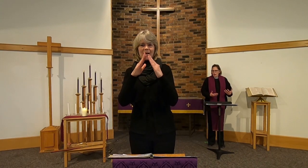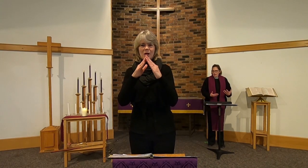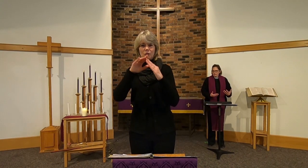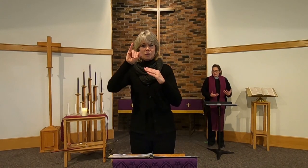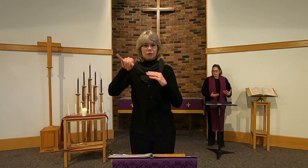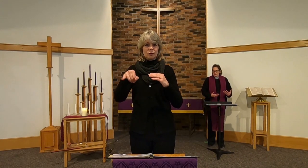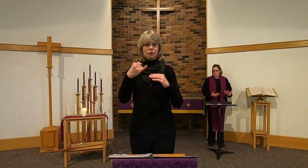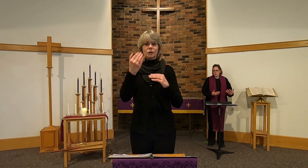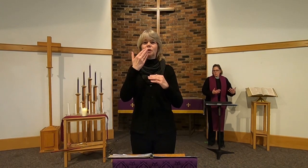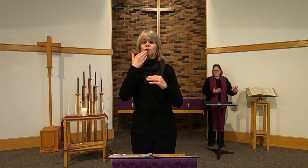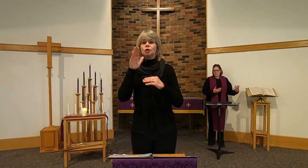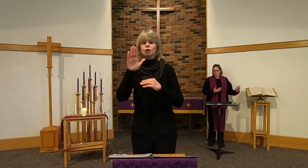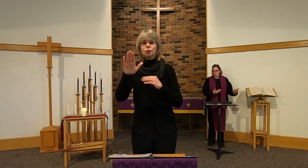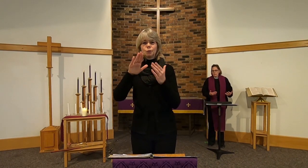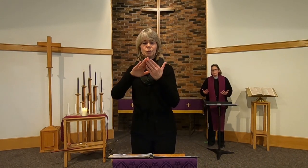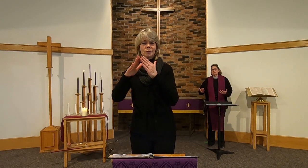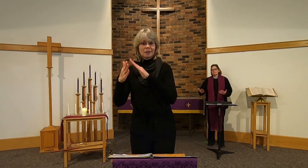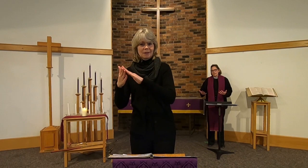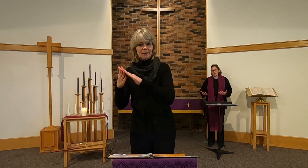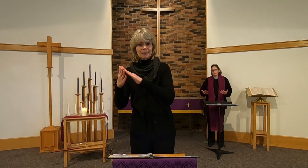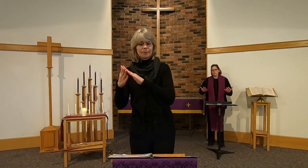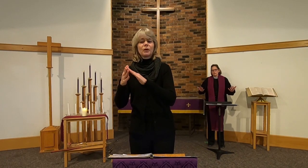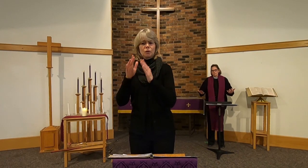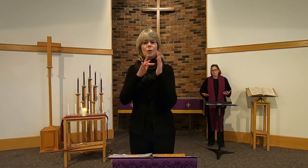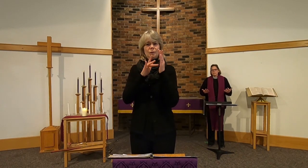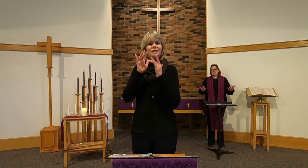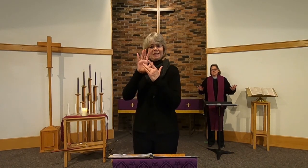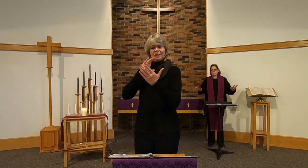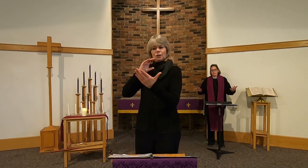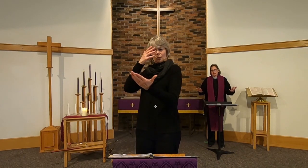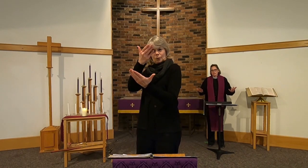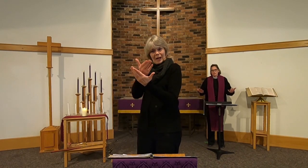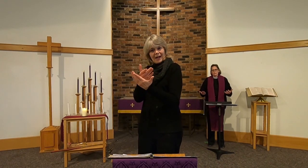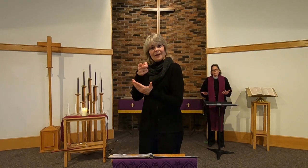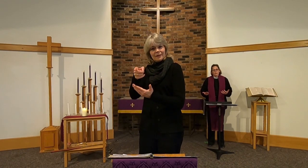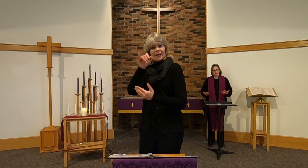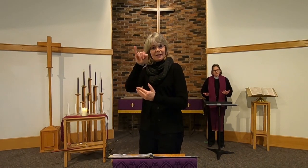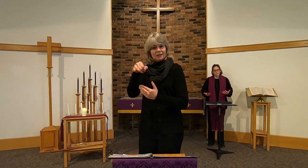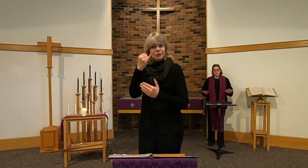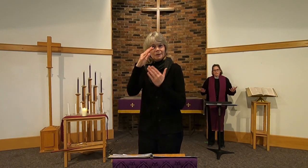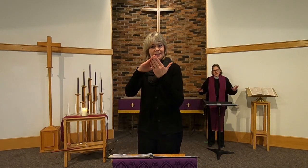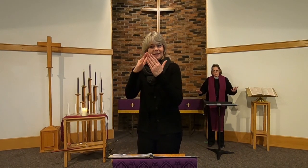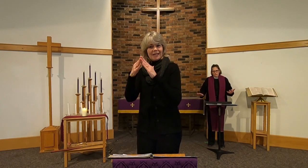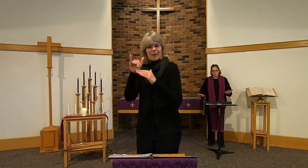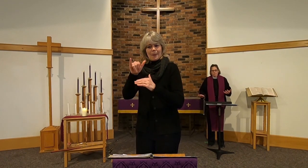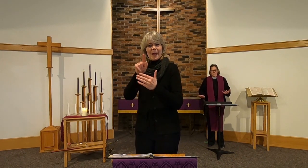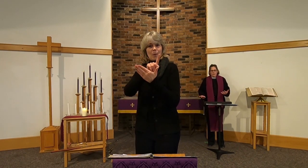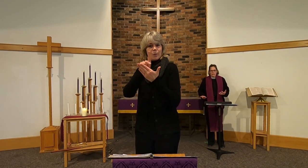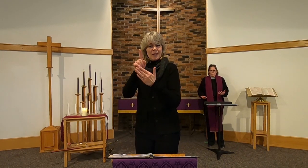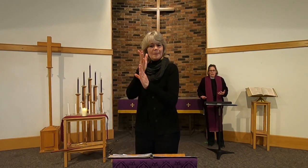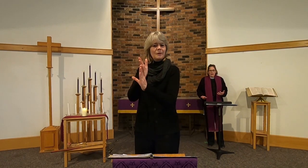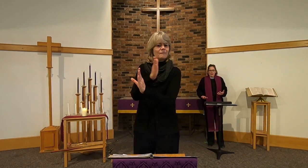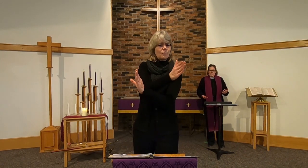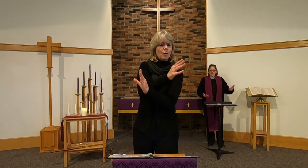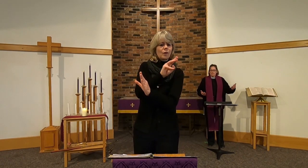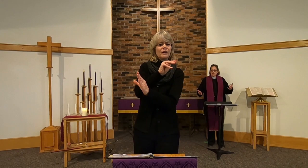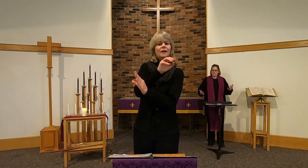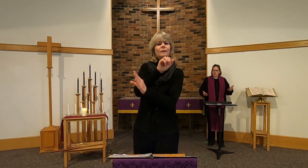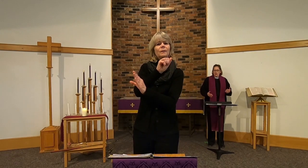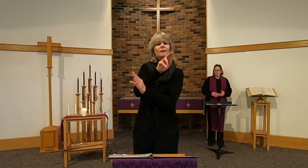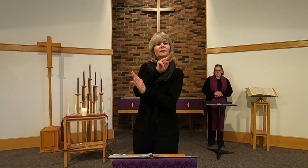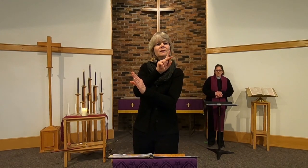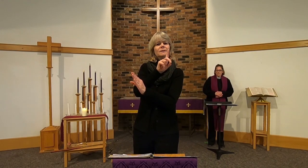Jesus arrived in Jerusalem and then a week later it was Monday, Thursday, and Good Friday.